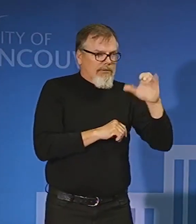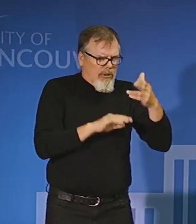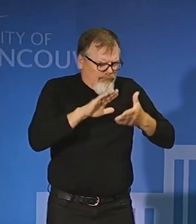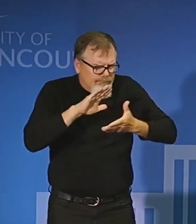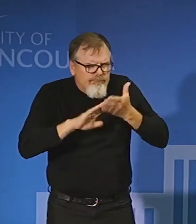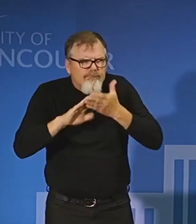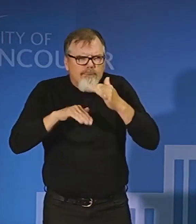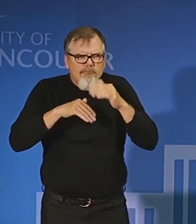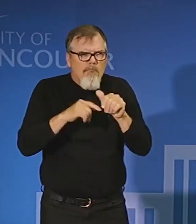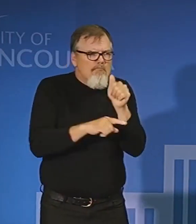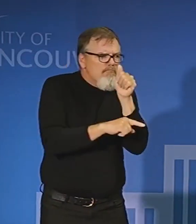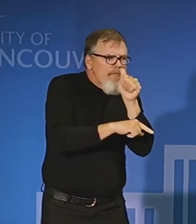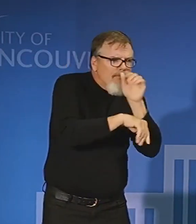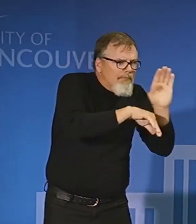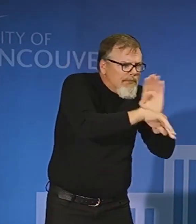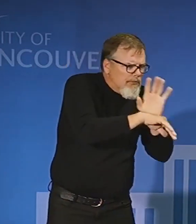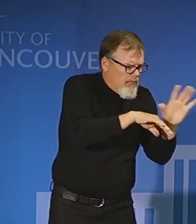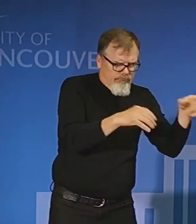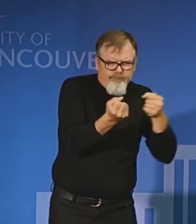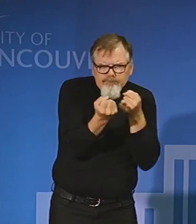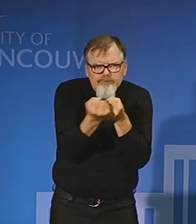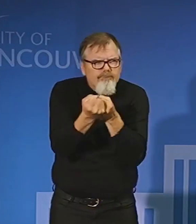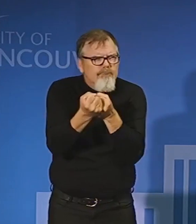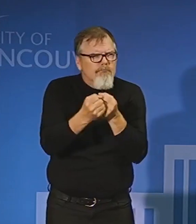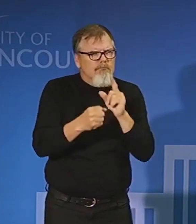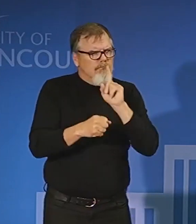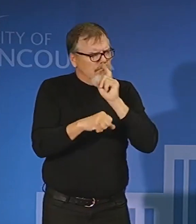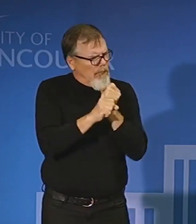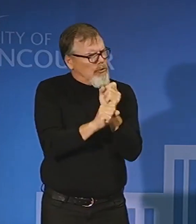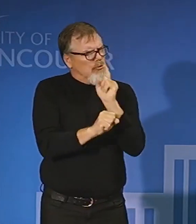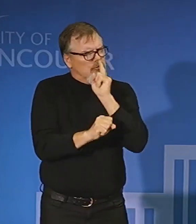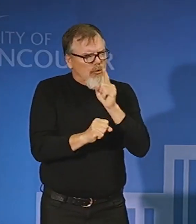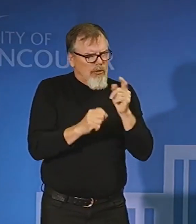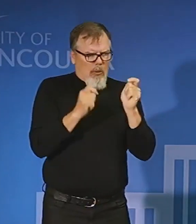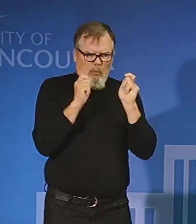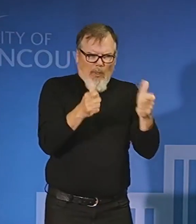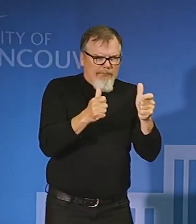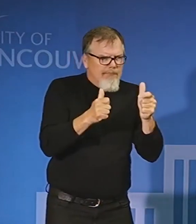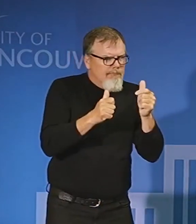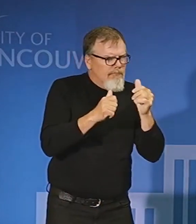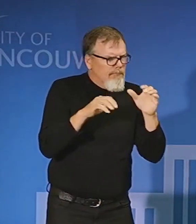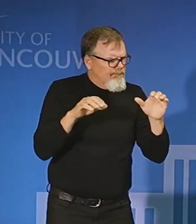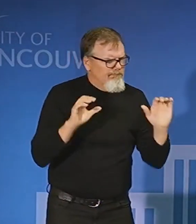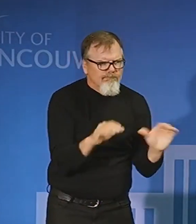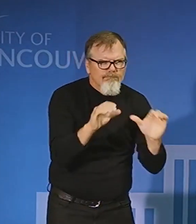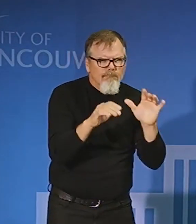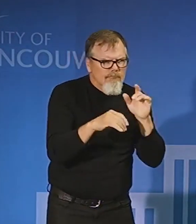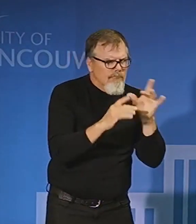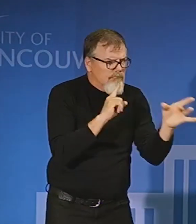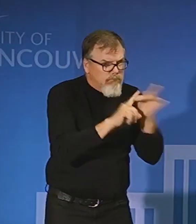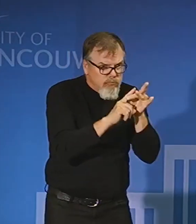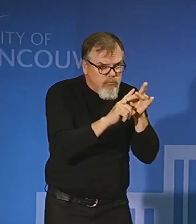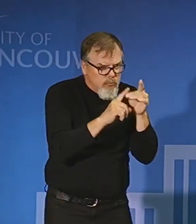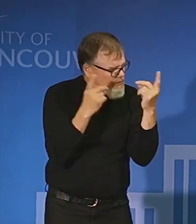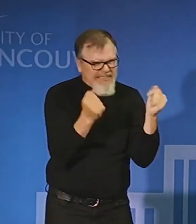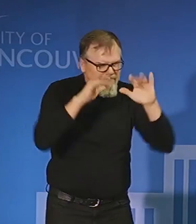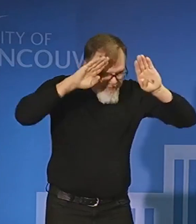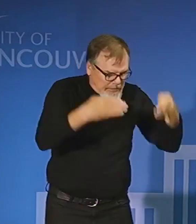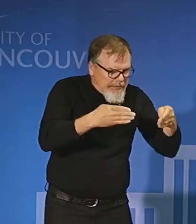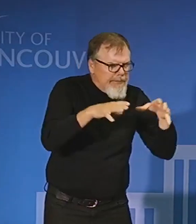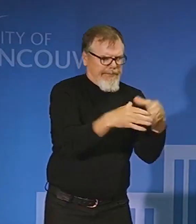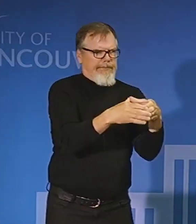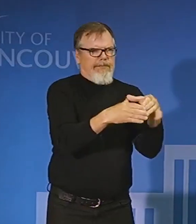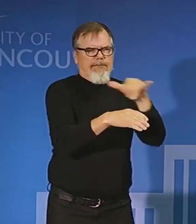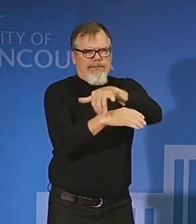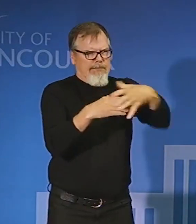that we fund, to ensure that we have a very good rapid response to contain the outbreak. And so we think that's really helped us. Now,